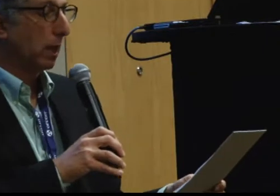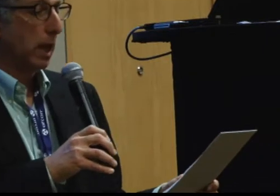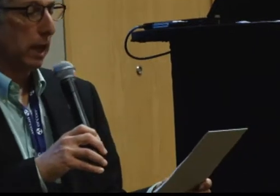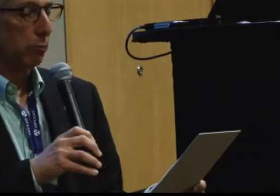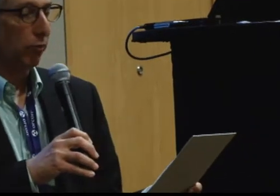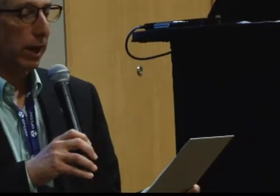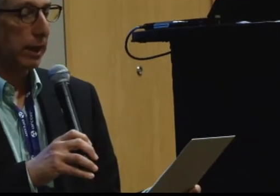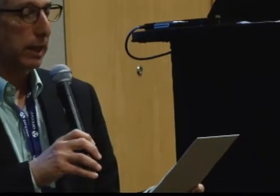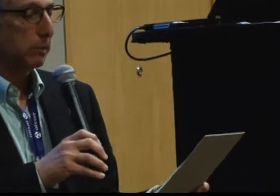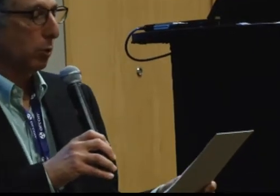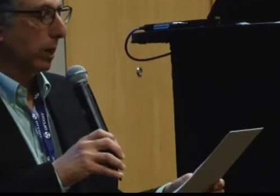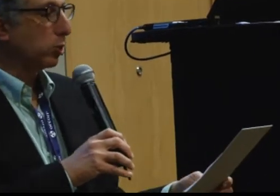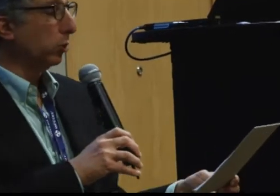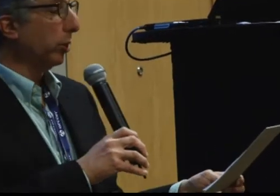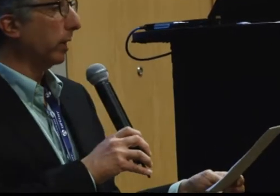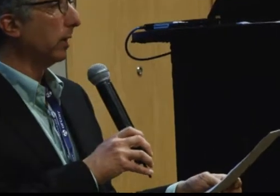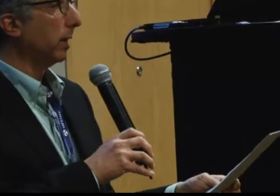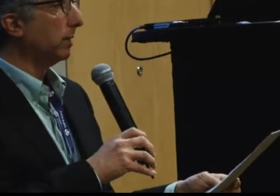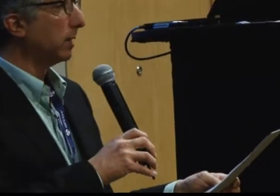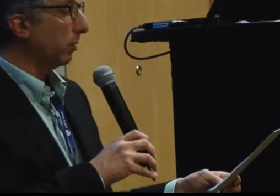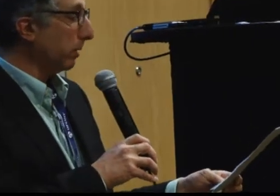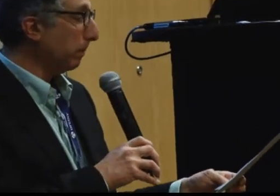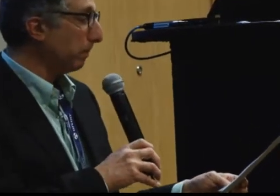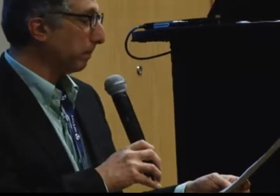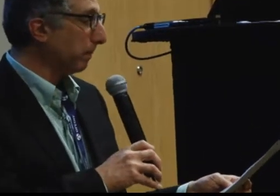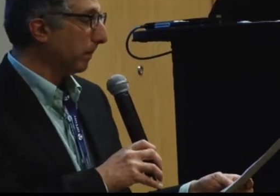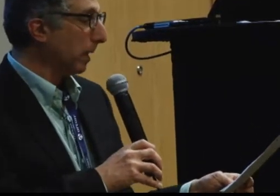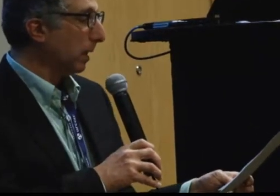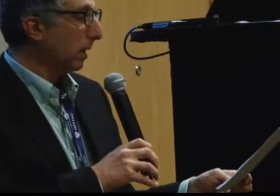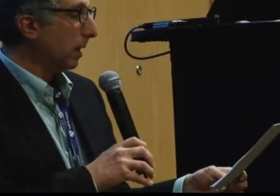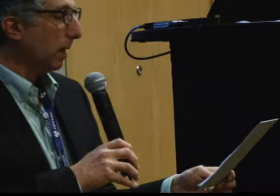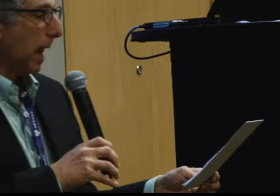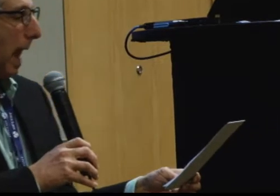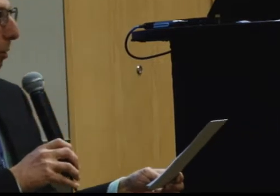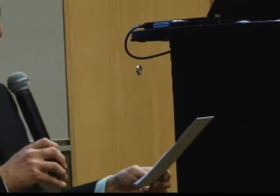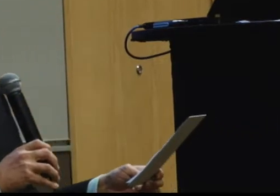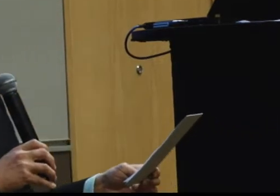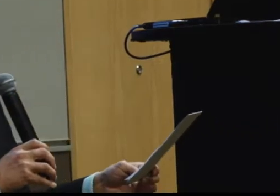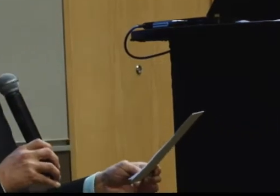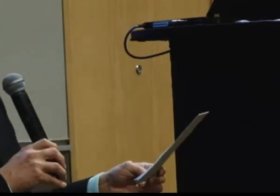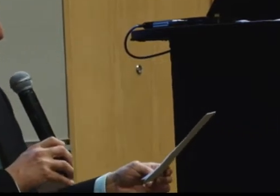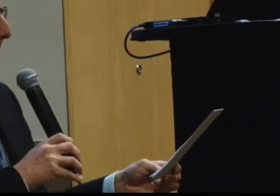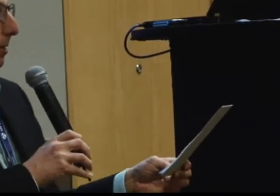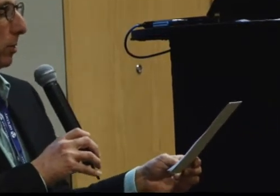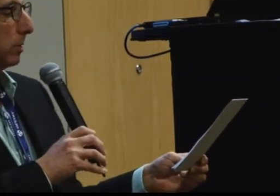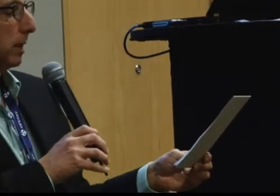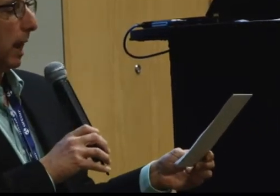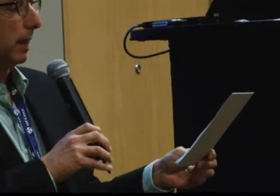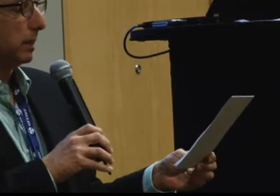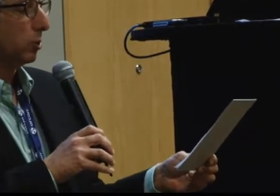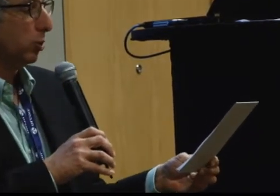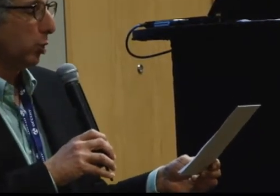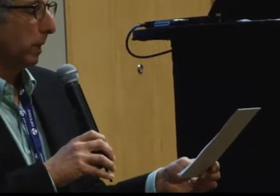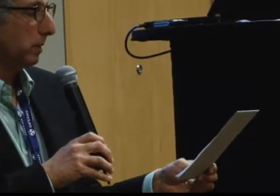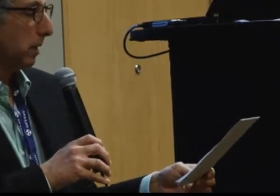successful in providing experiential learning in this area? How are refugees, seniors,